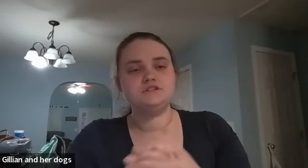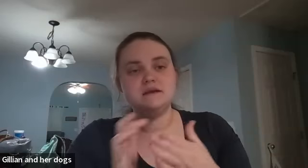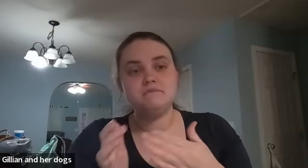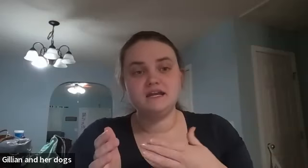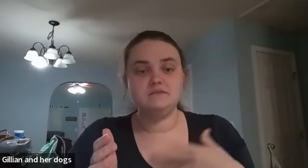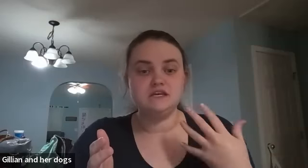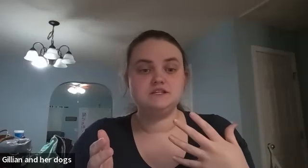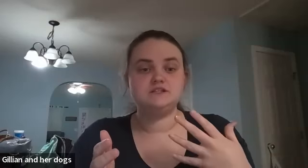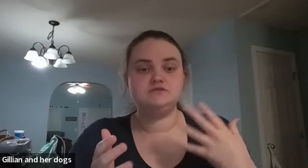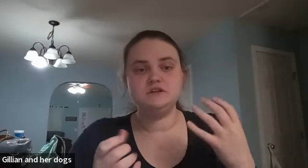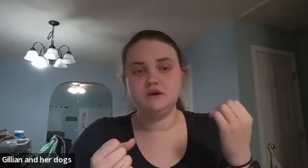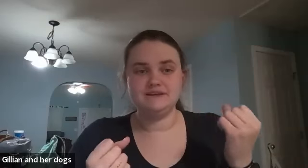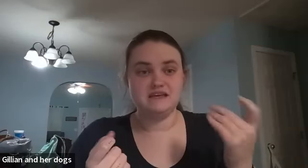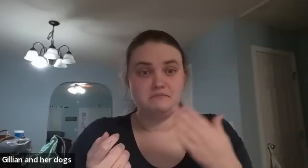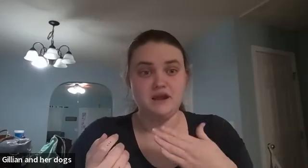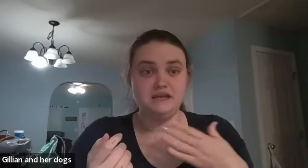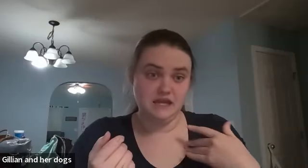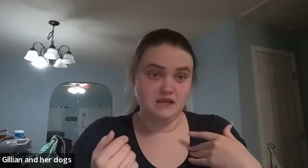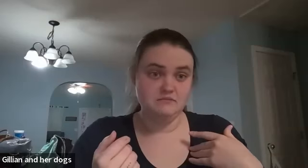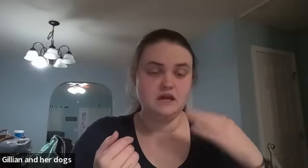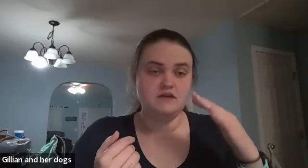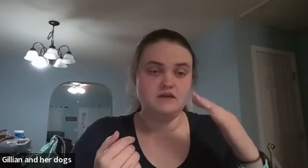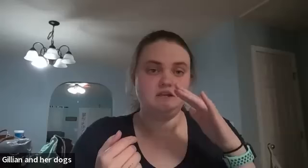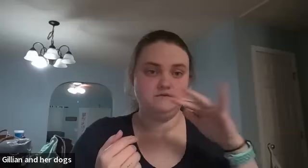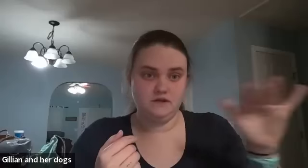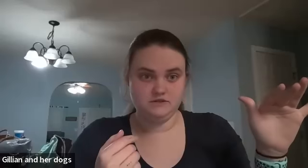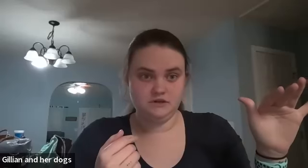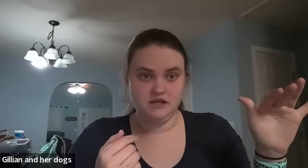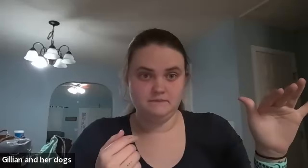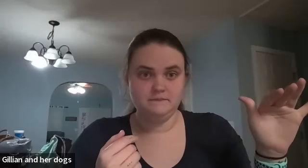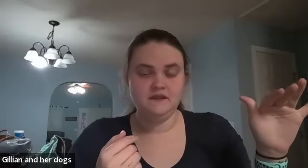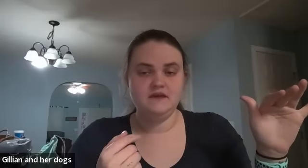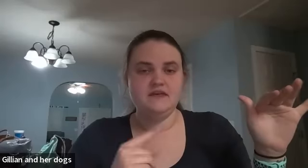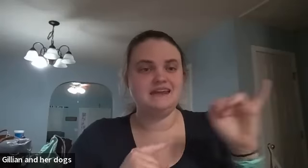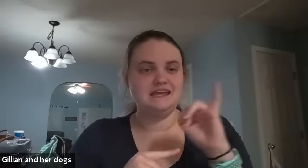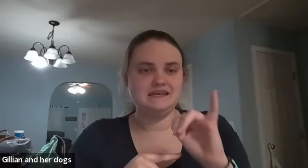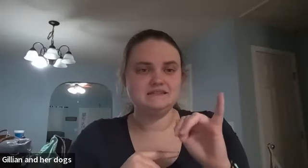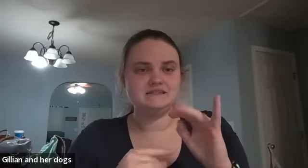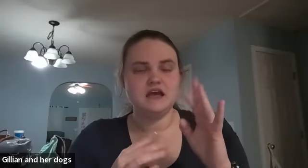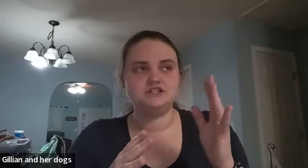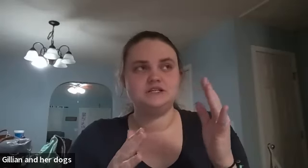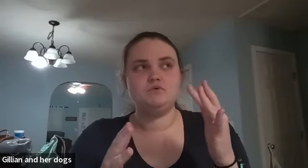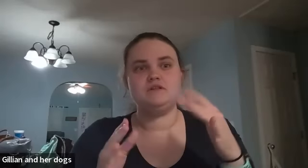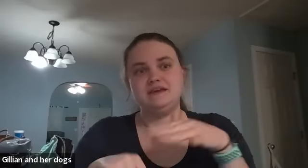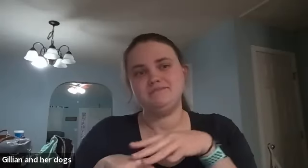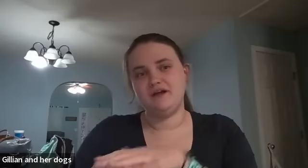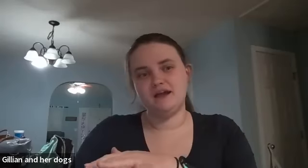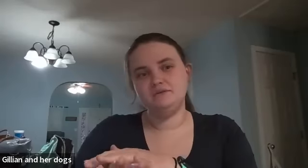saying my name is, you really only sign my name and then you fingerspell your name. That is actually more like implied with